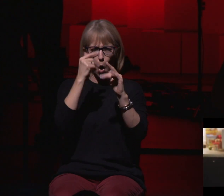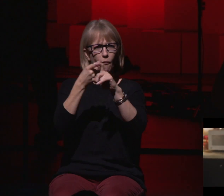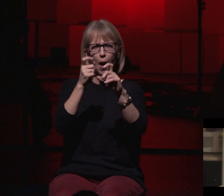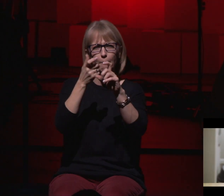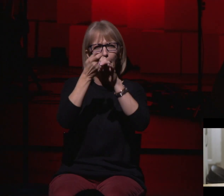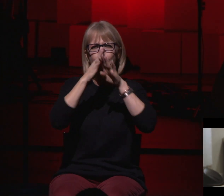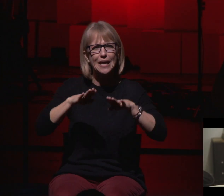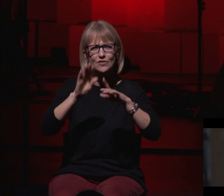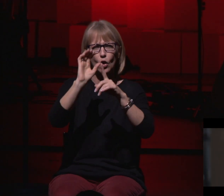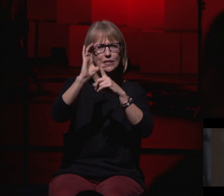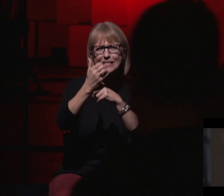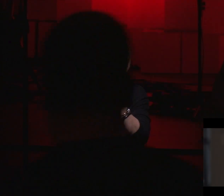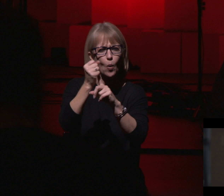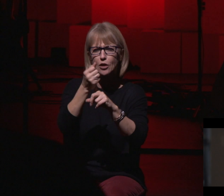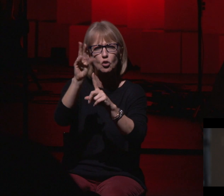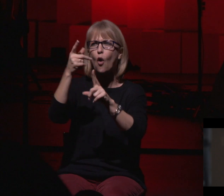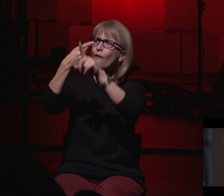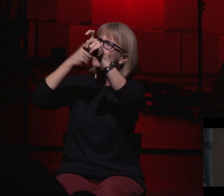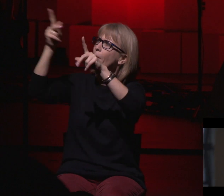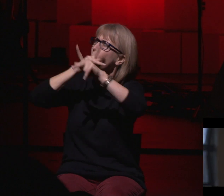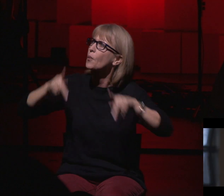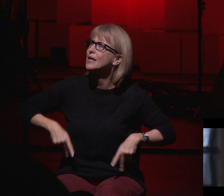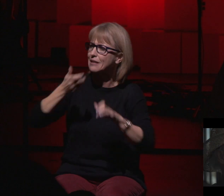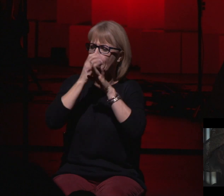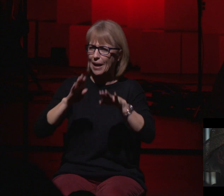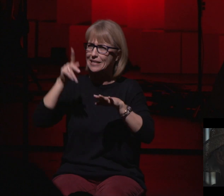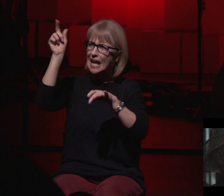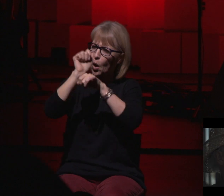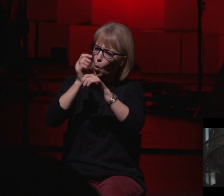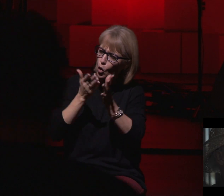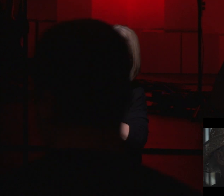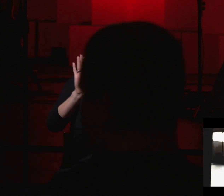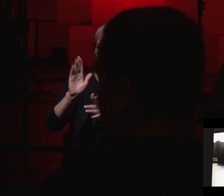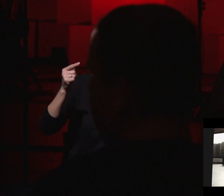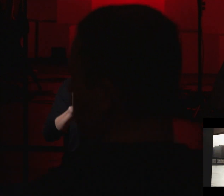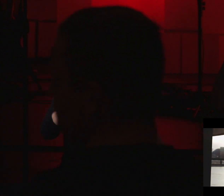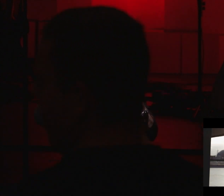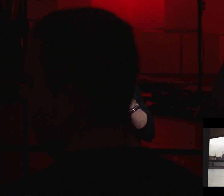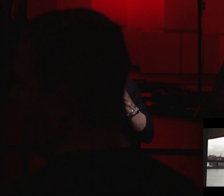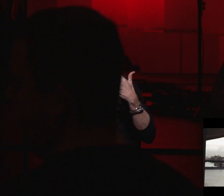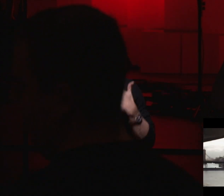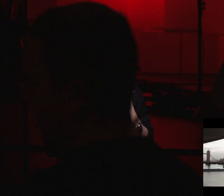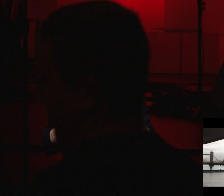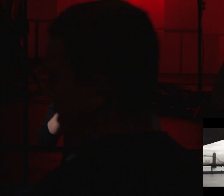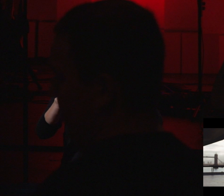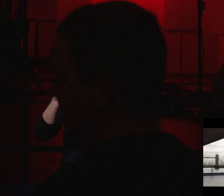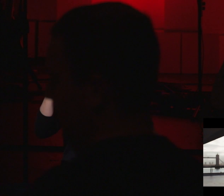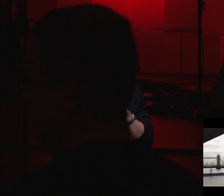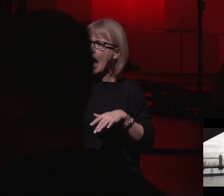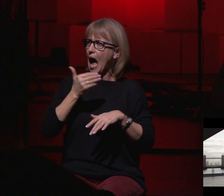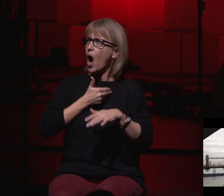who works in and through the hurt, confusion, and sadness in life. And our